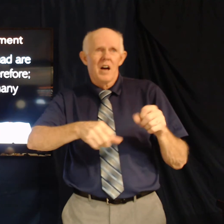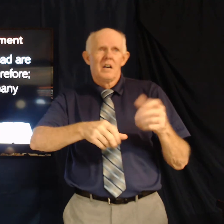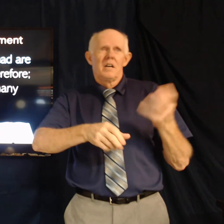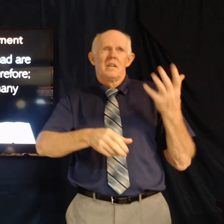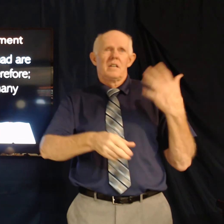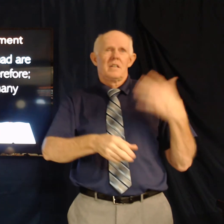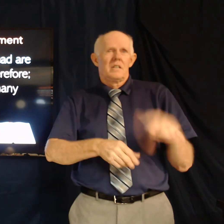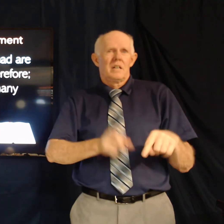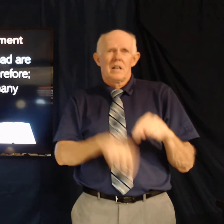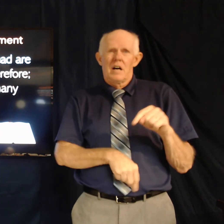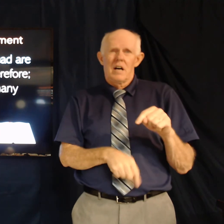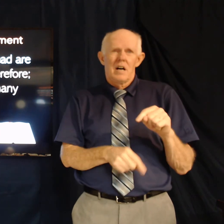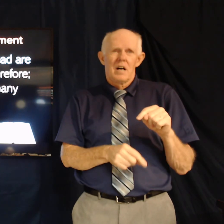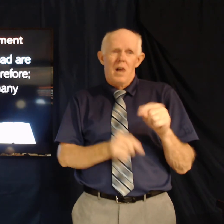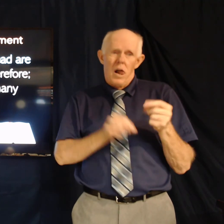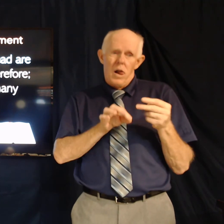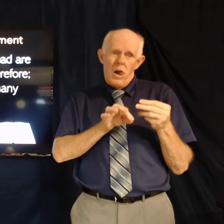he can count the hairs on your head.